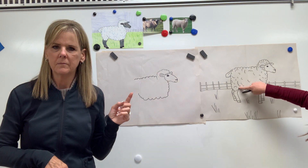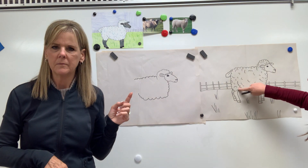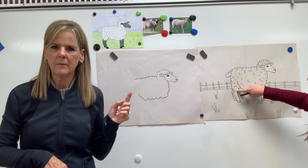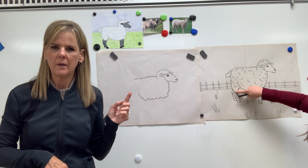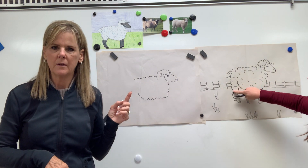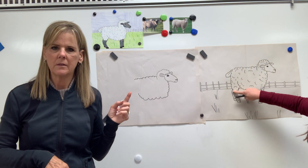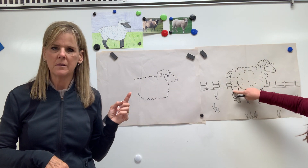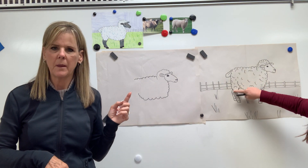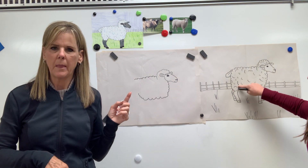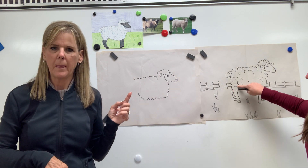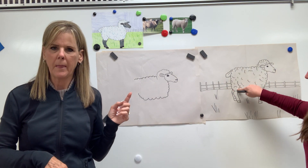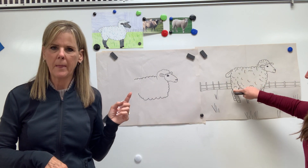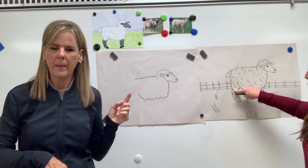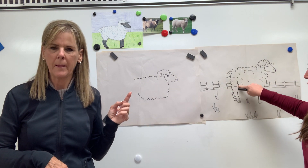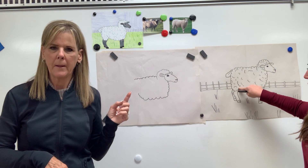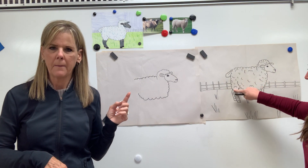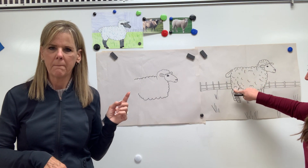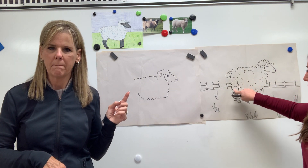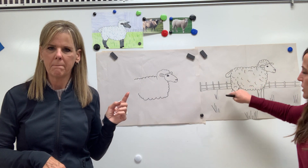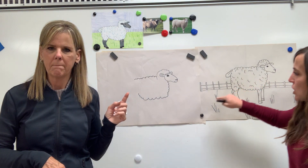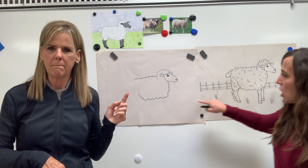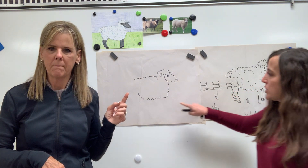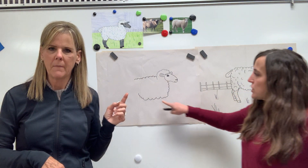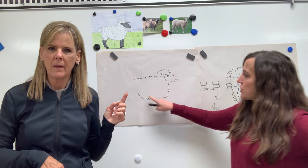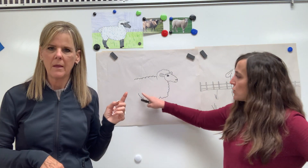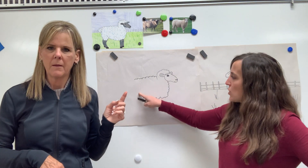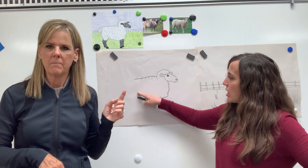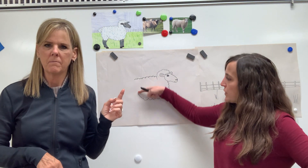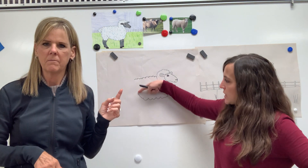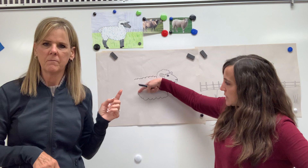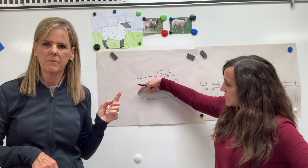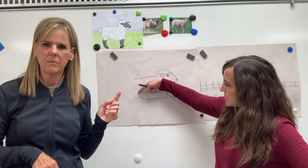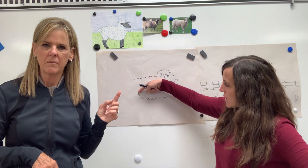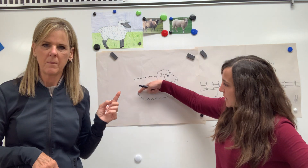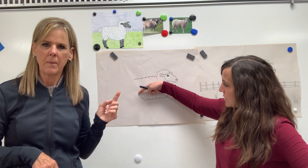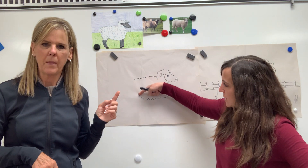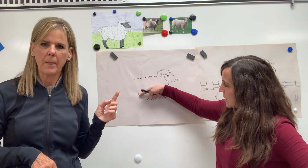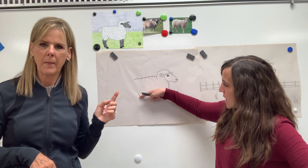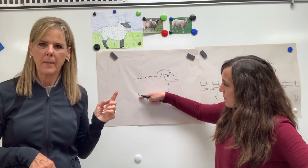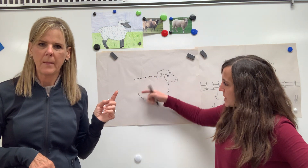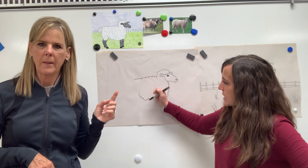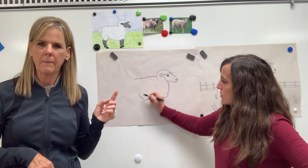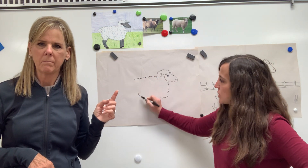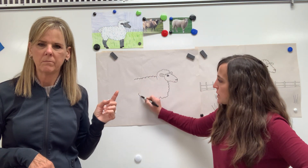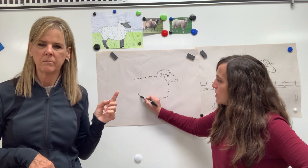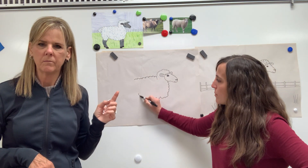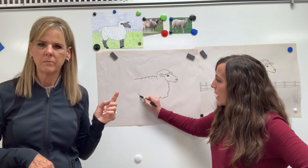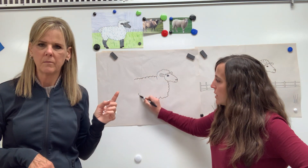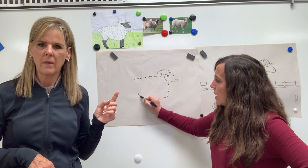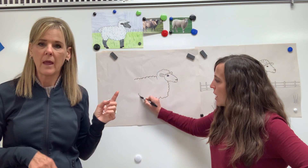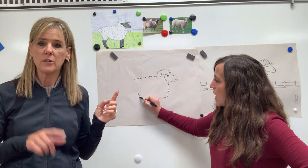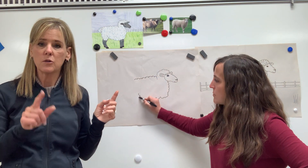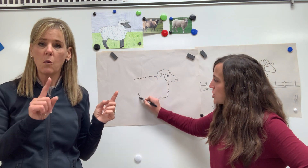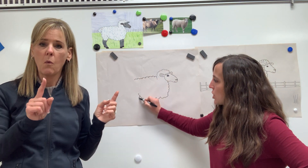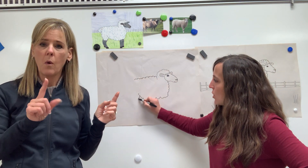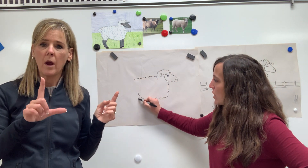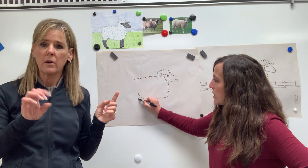line that comes down for where his leg starts. So not at the end of this line, but down just a little bit. I'm gonna show